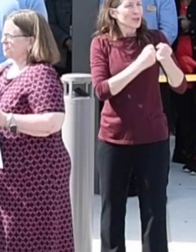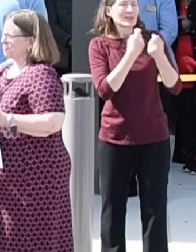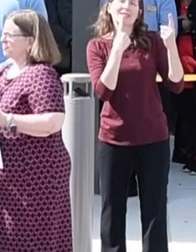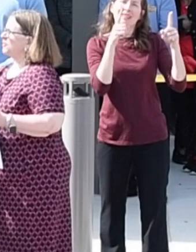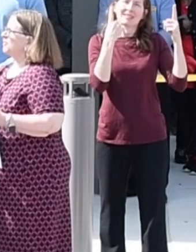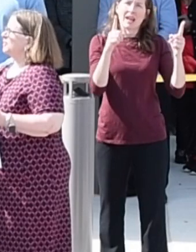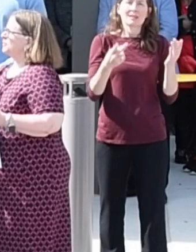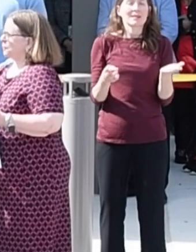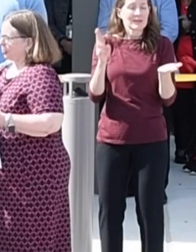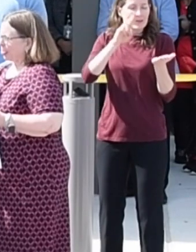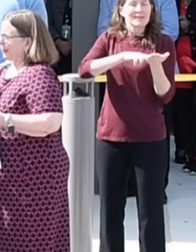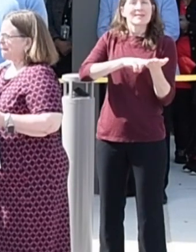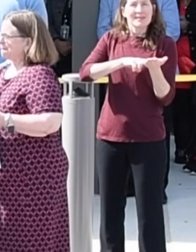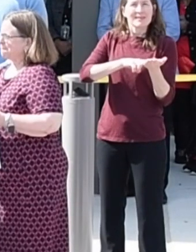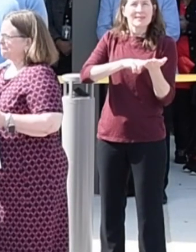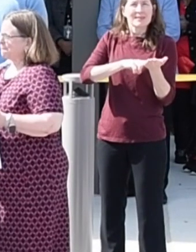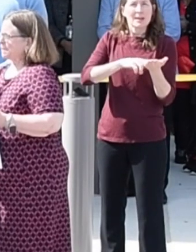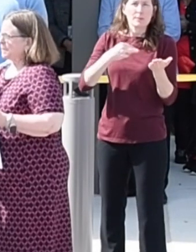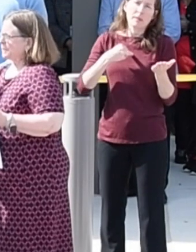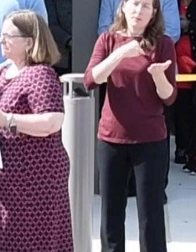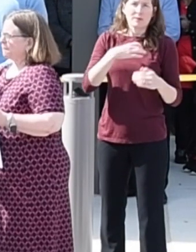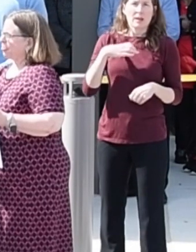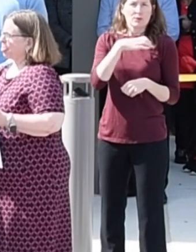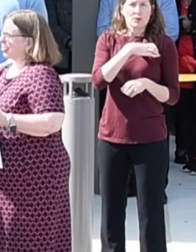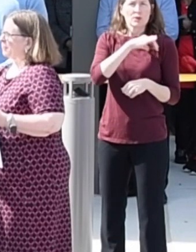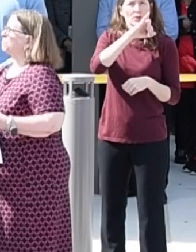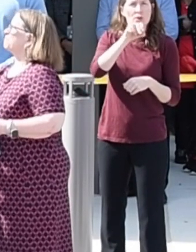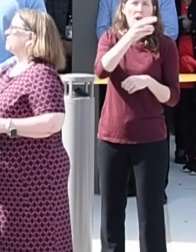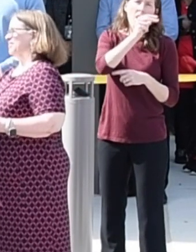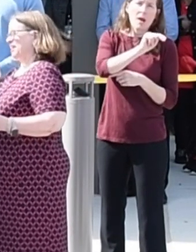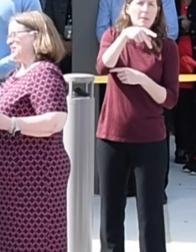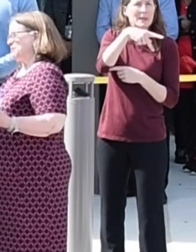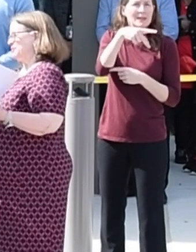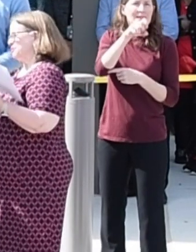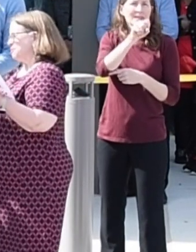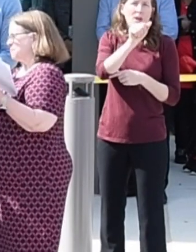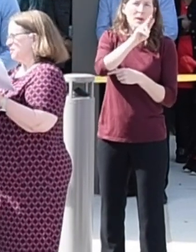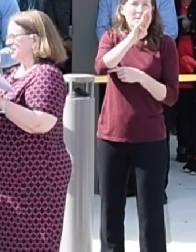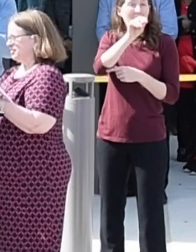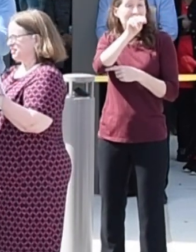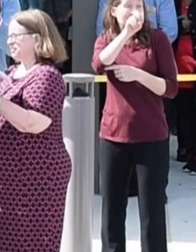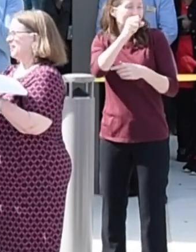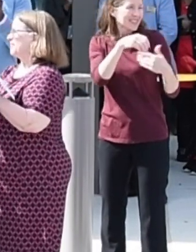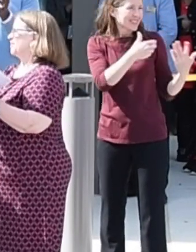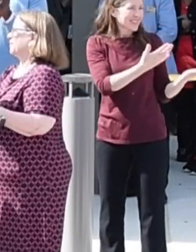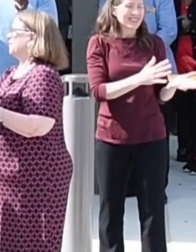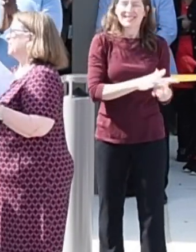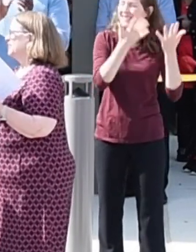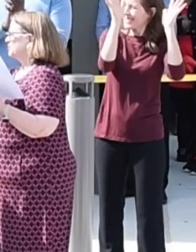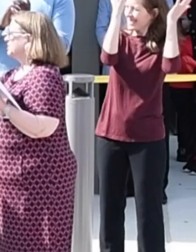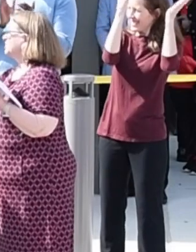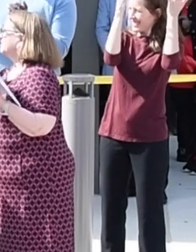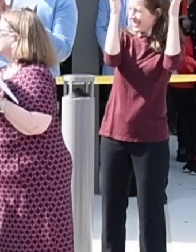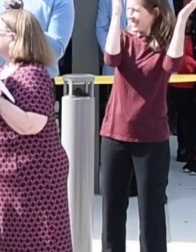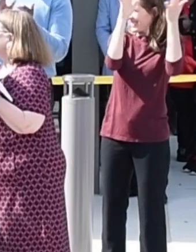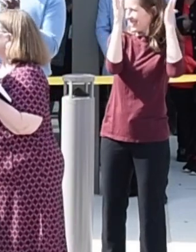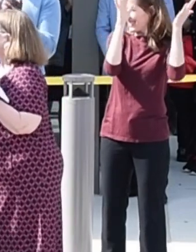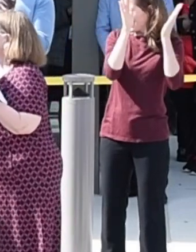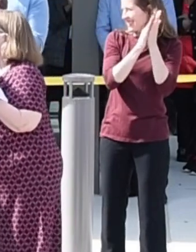by the Member of Congress, John P. Sarbanes, this date. And I'd like to present that to you. So